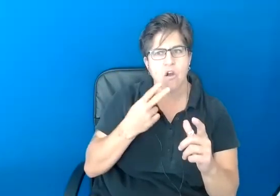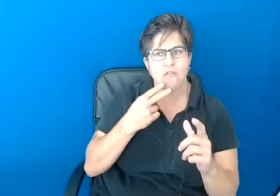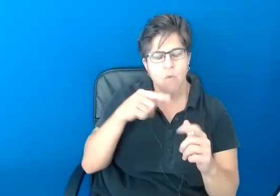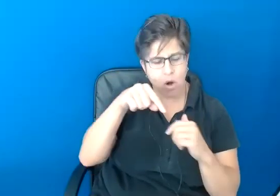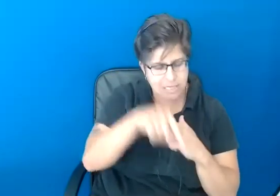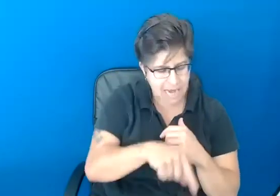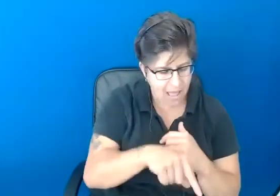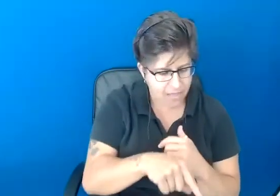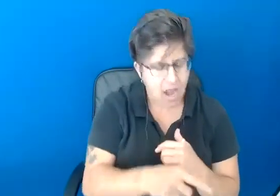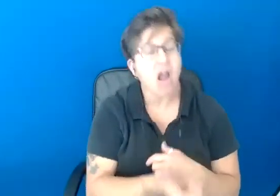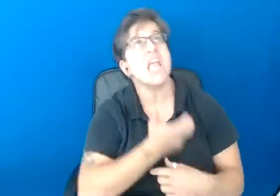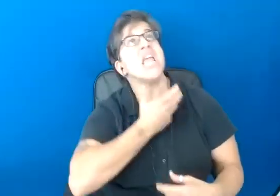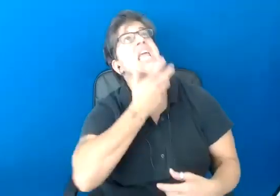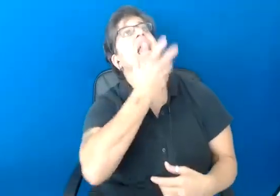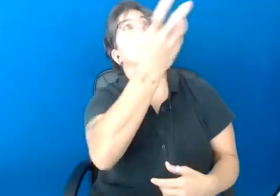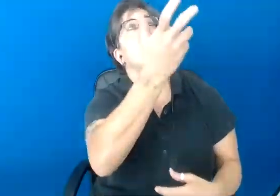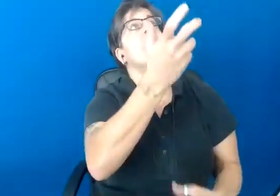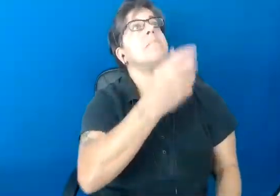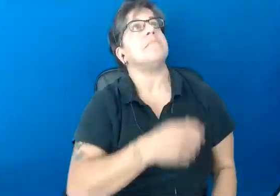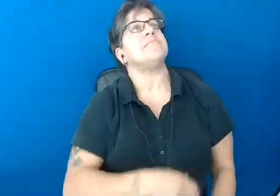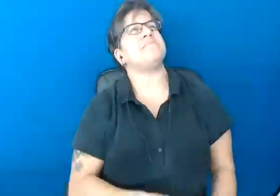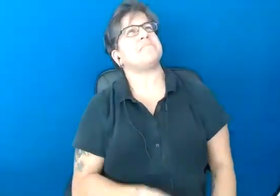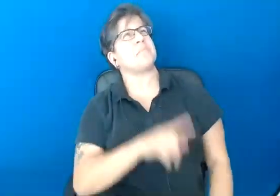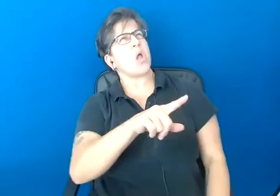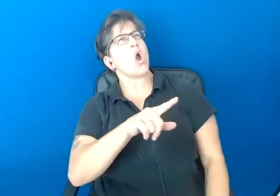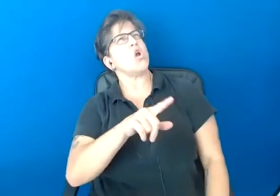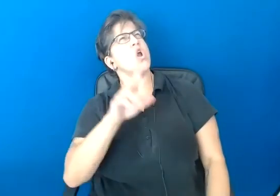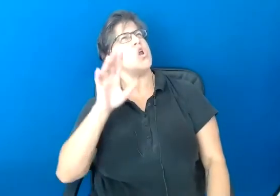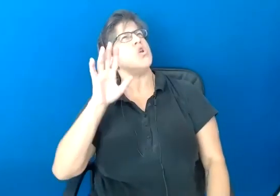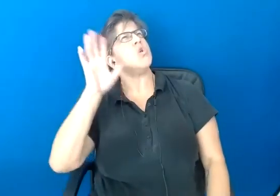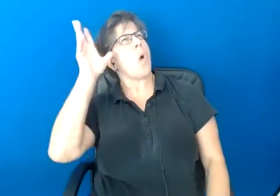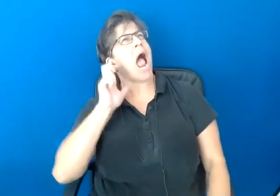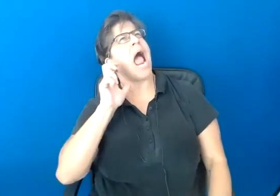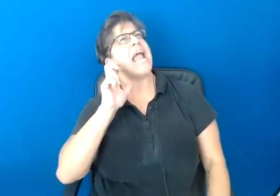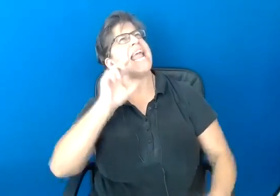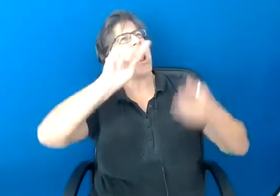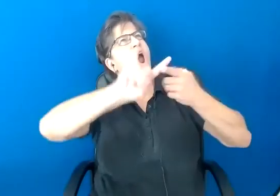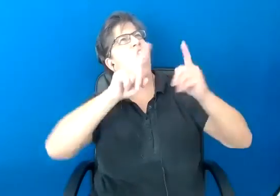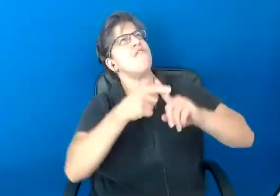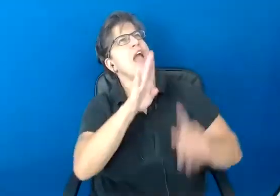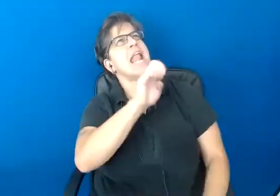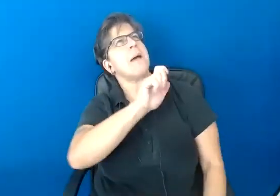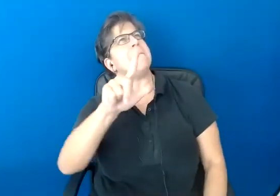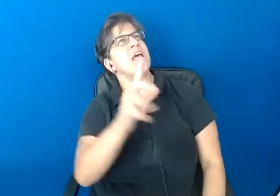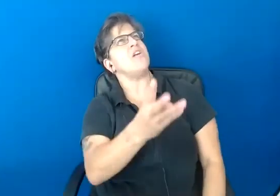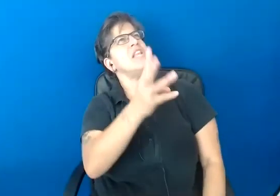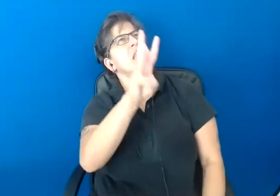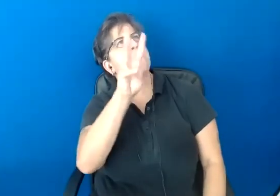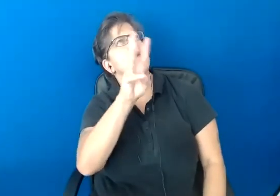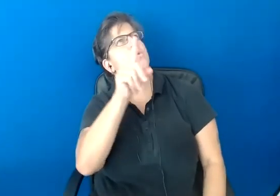up there? And I'm like, oh my God. My mother always told me I was in a cult. I am in a cult, for God's sakes. It was pretty